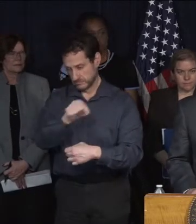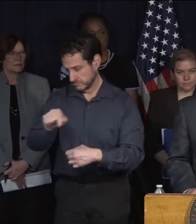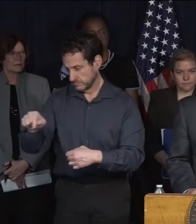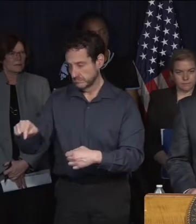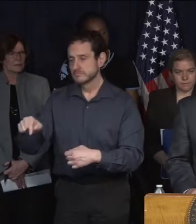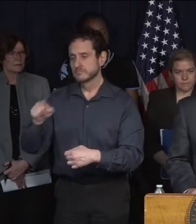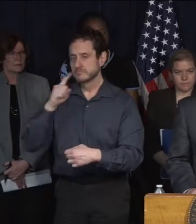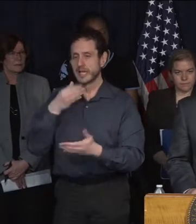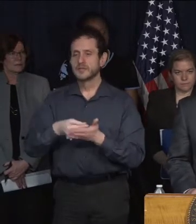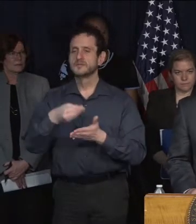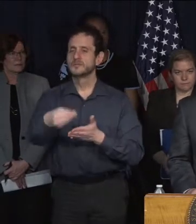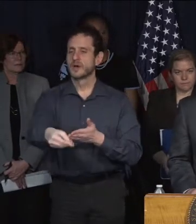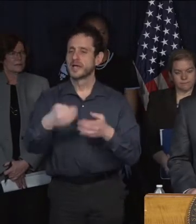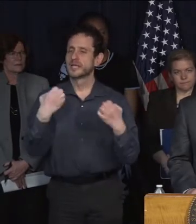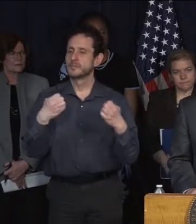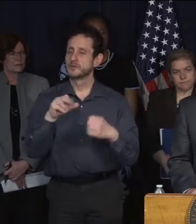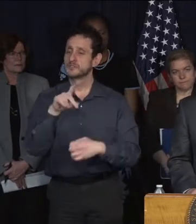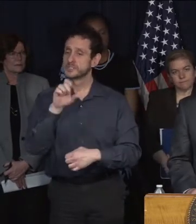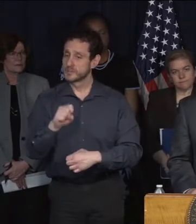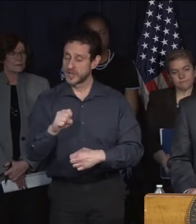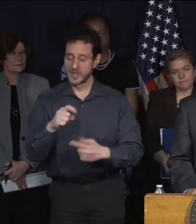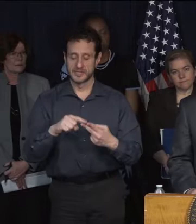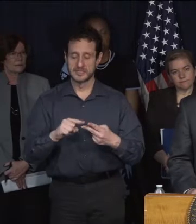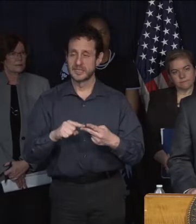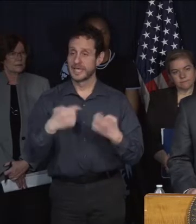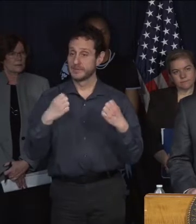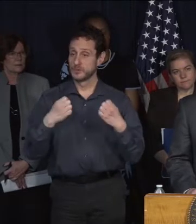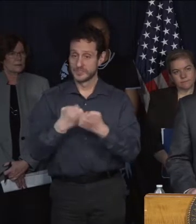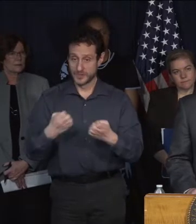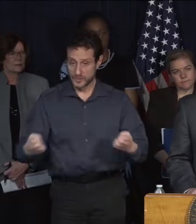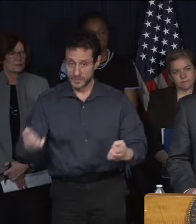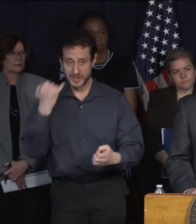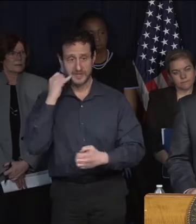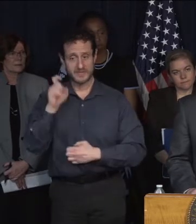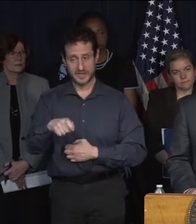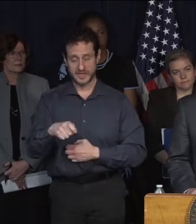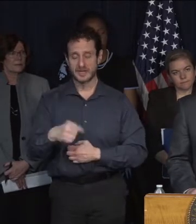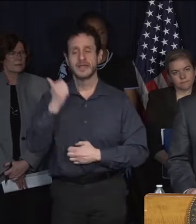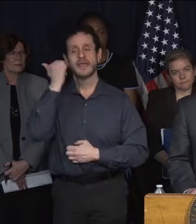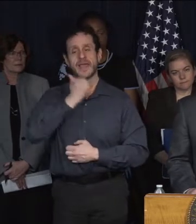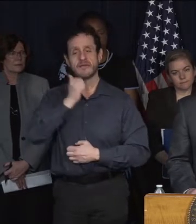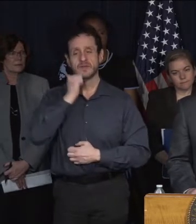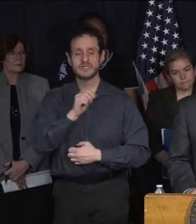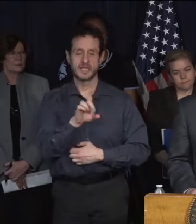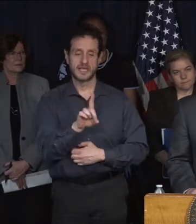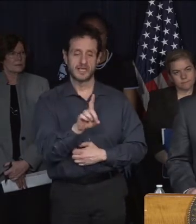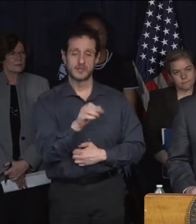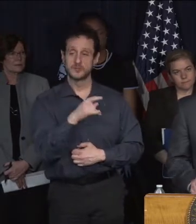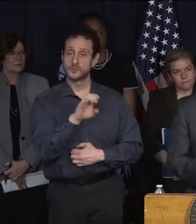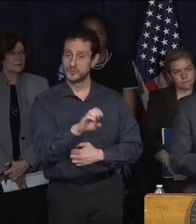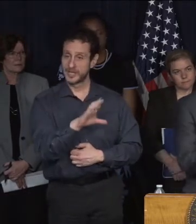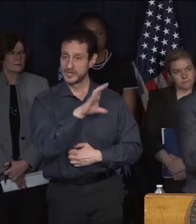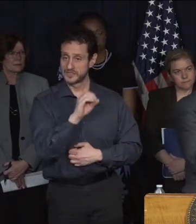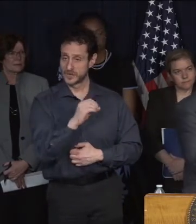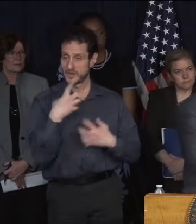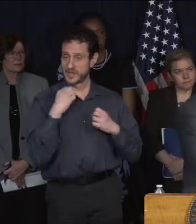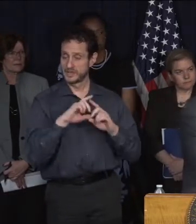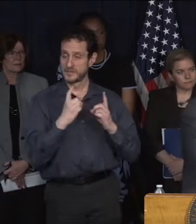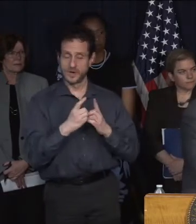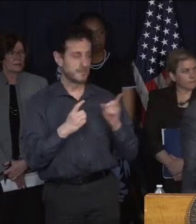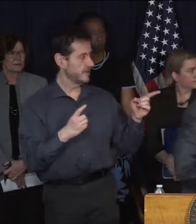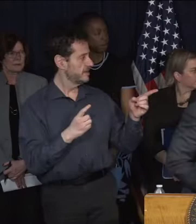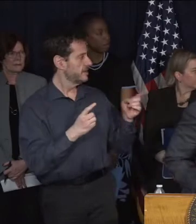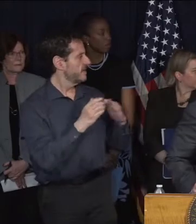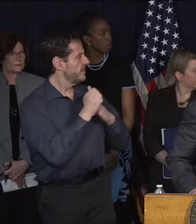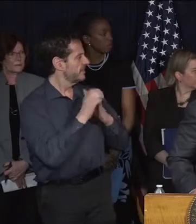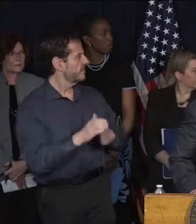emergency supplies and equipment if needed. Every day, the DuPage County Health Department, headed up by Karen